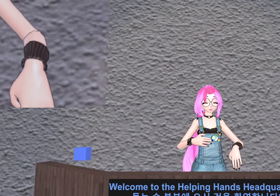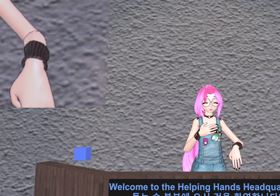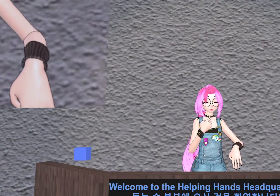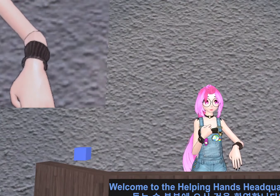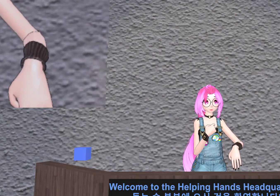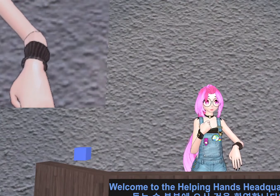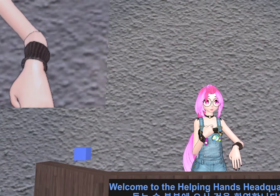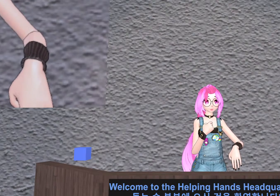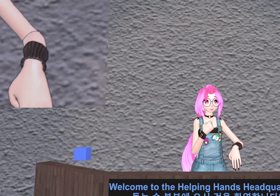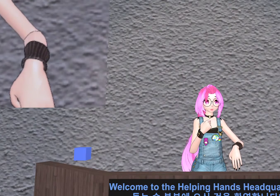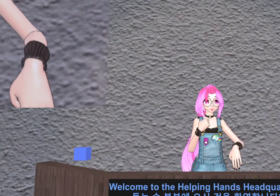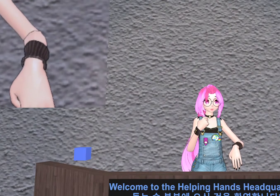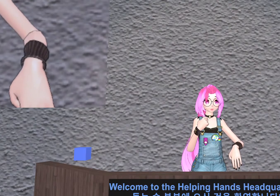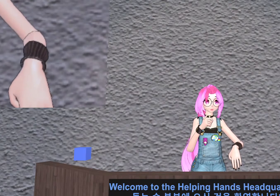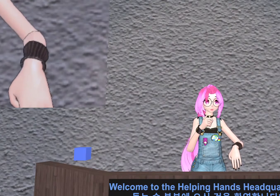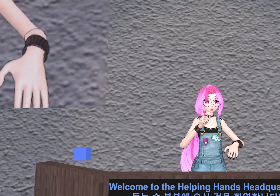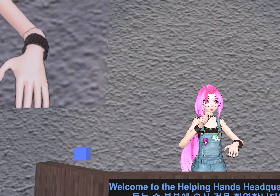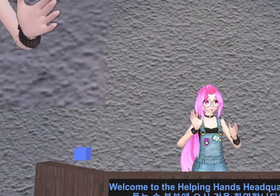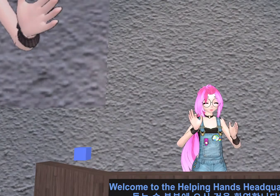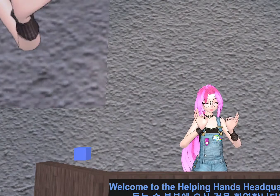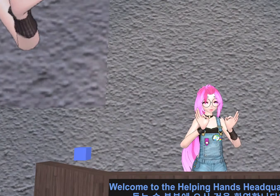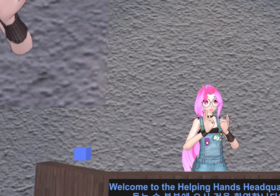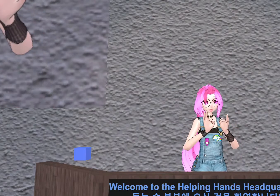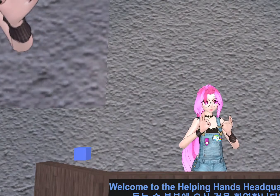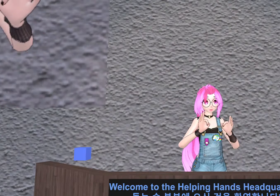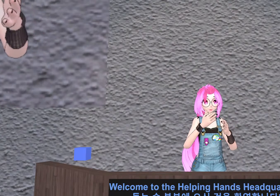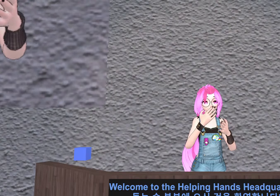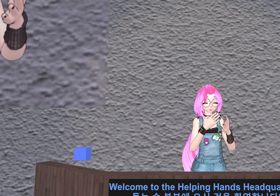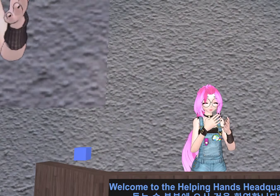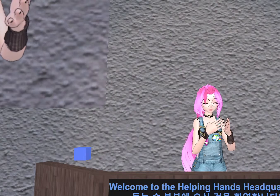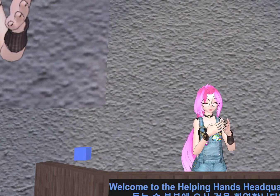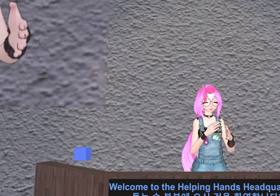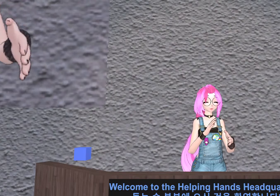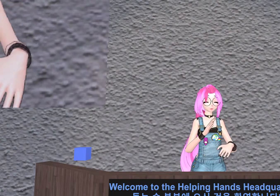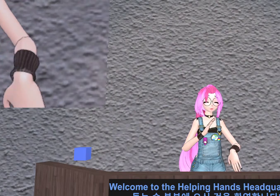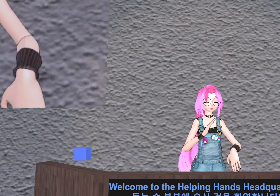Sorry, it is not related to the lesson. That's fine.